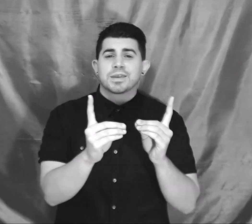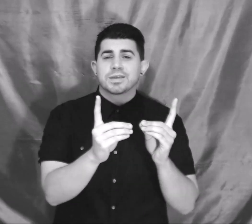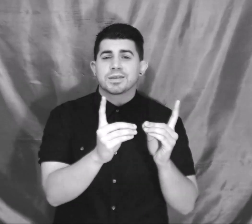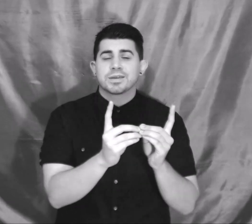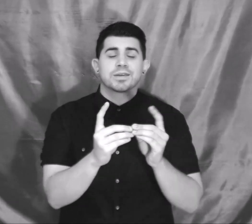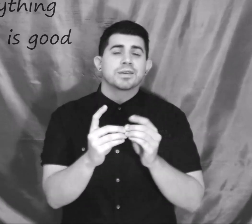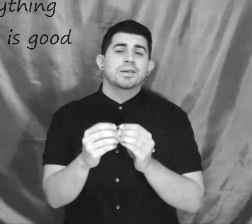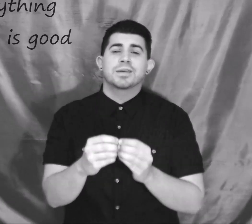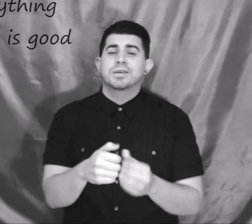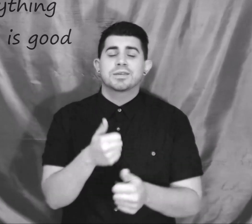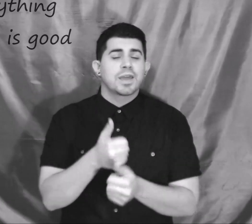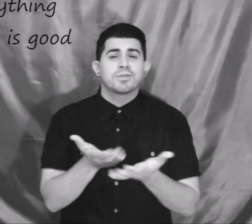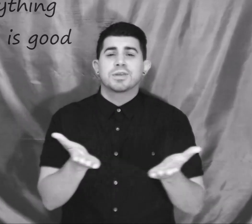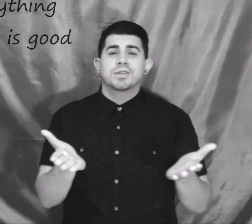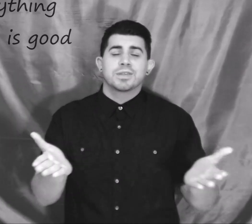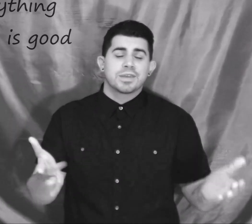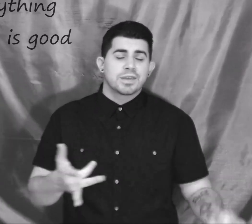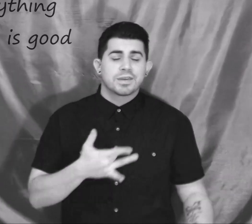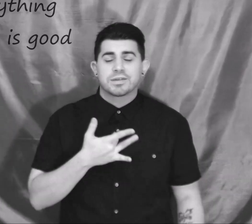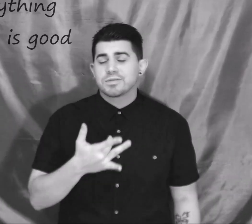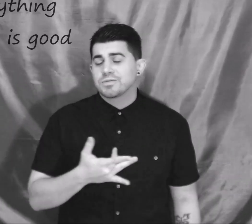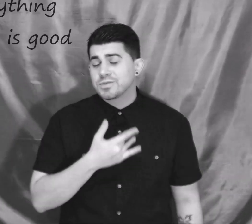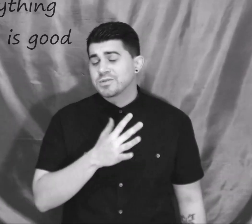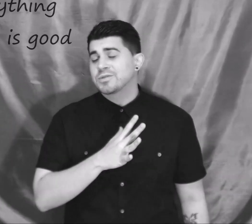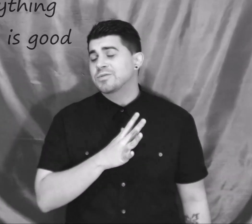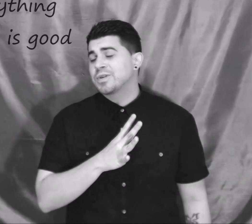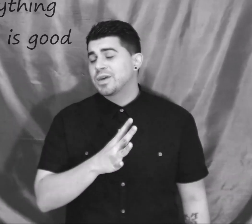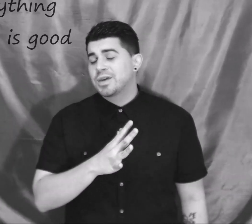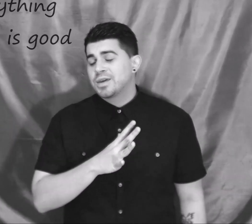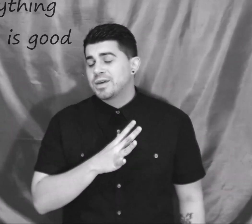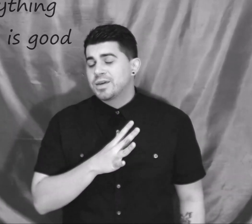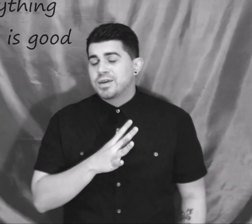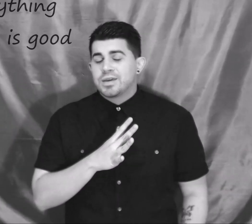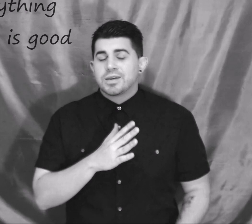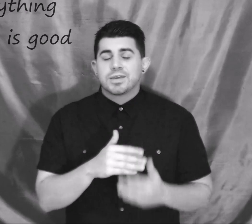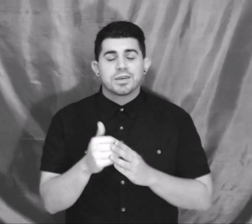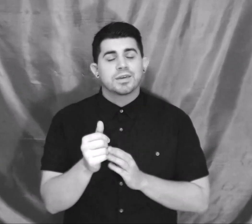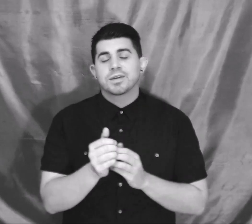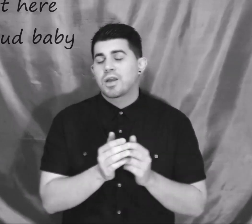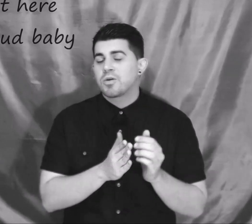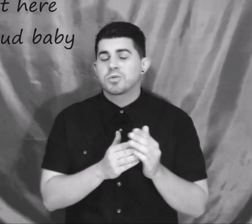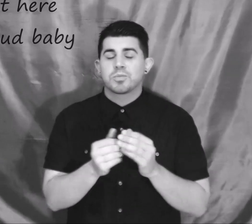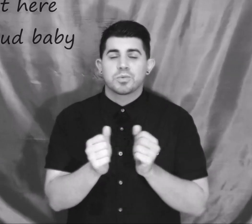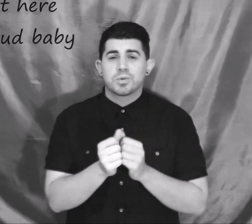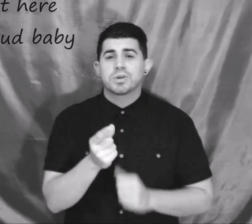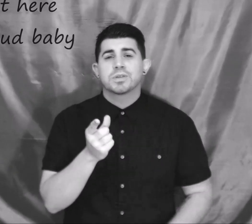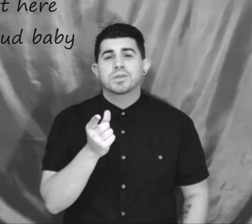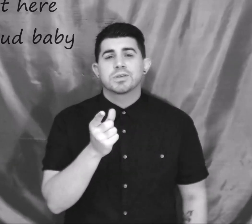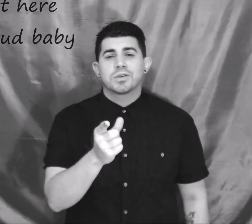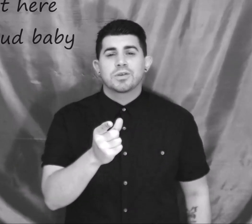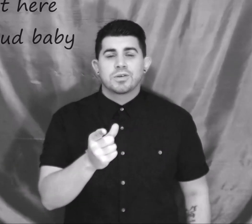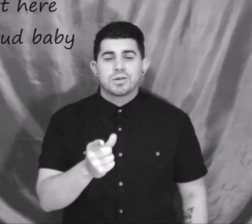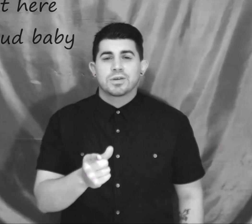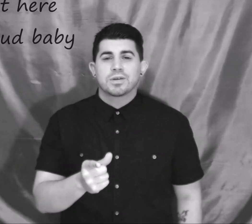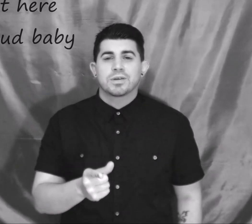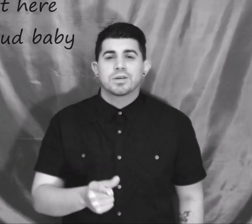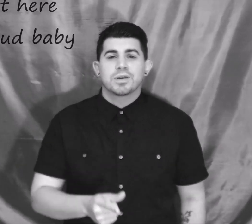and everything between us is good. I'm riding this cloud,